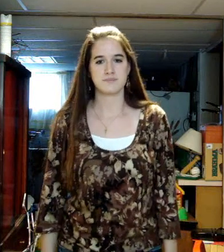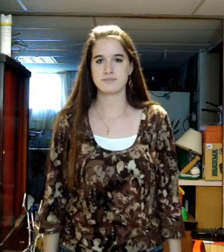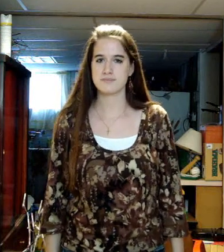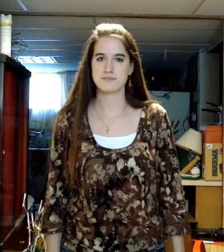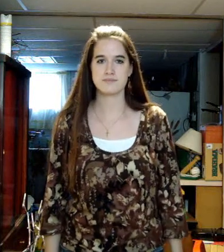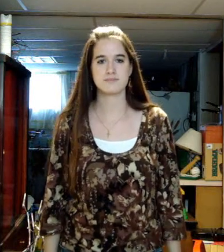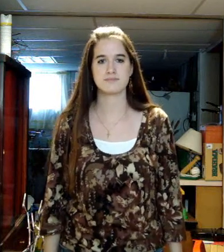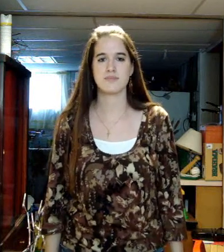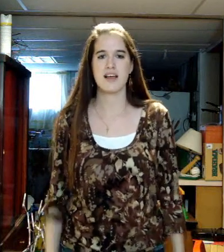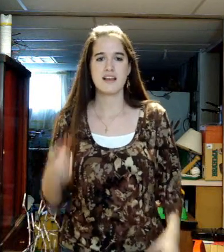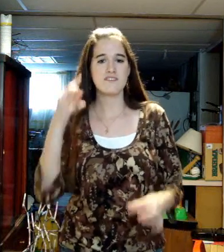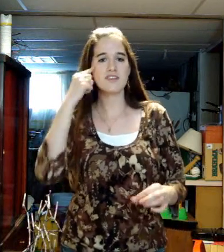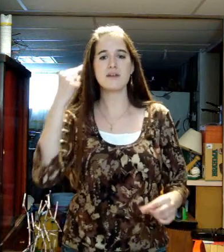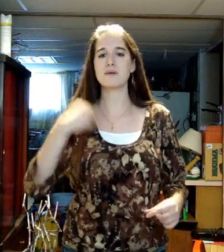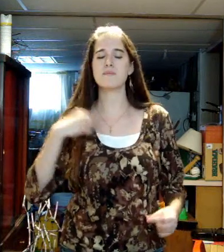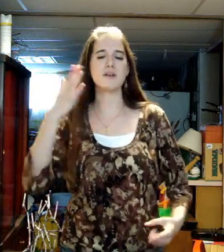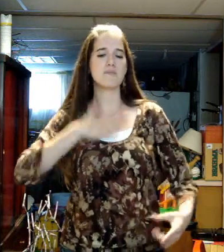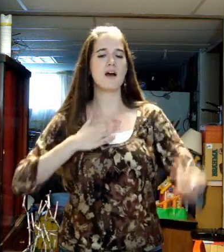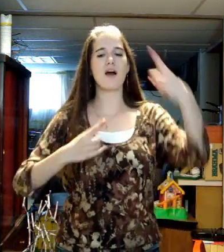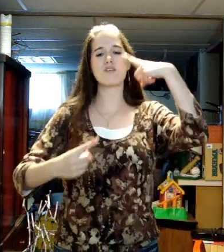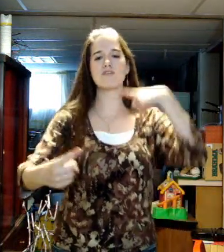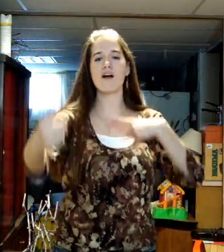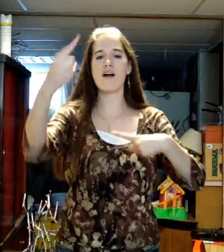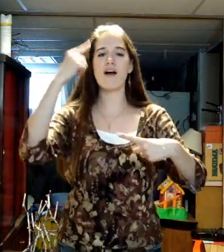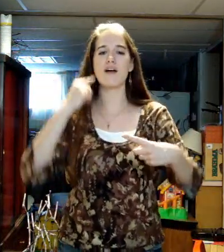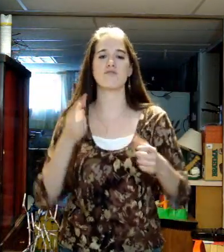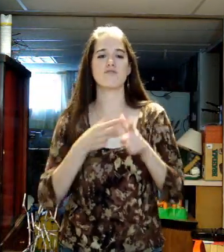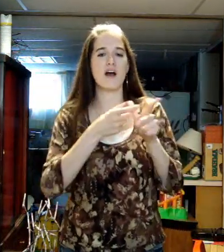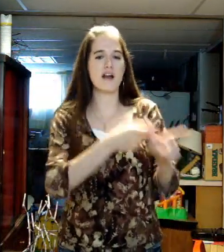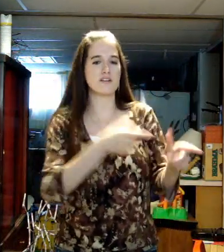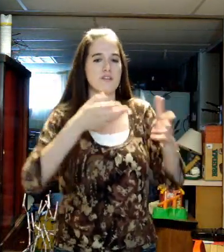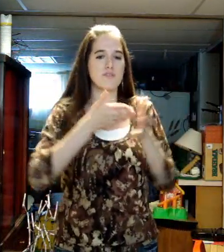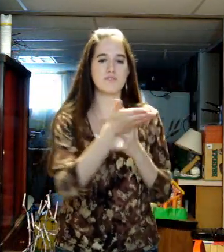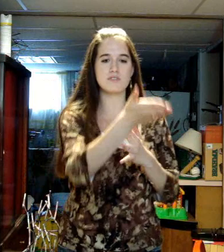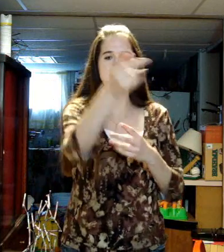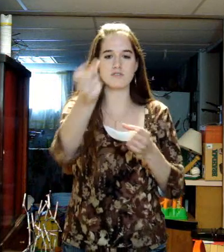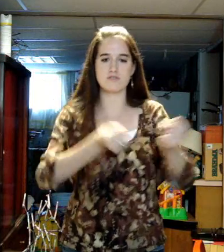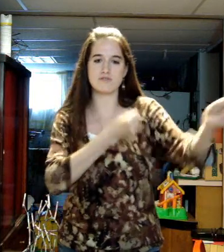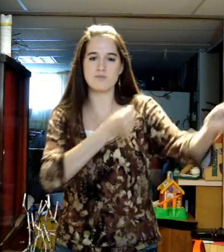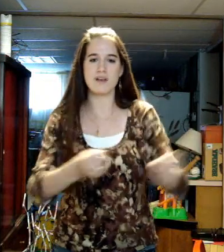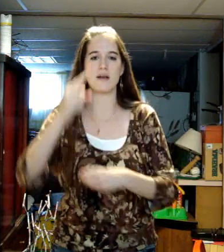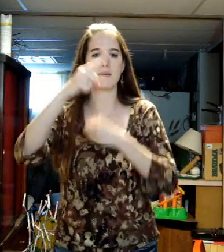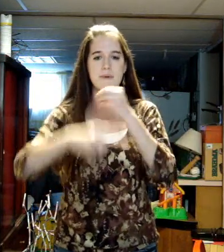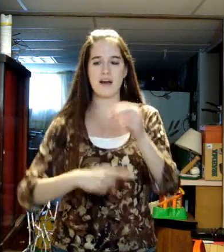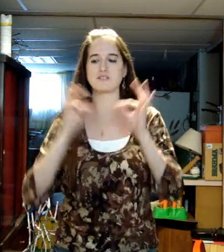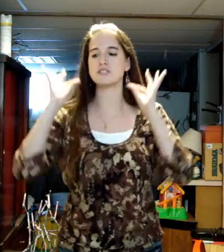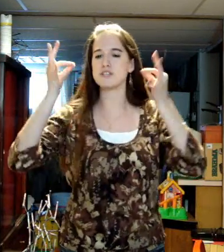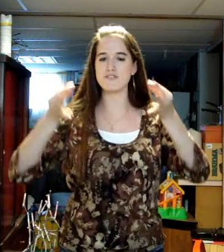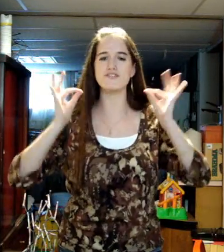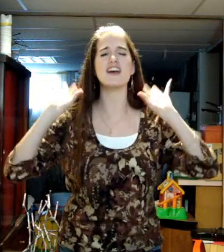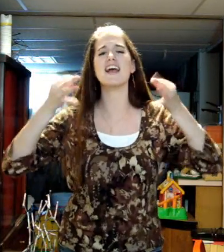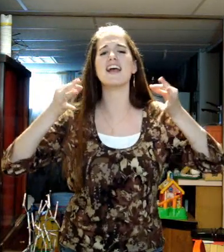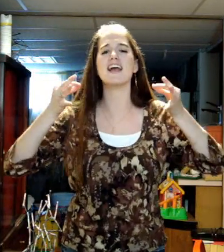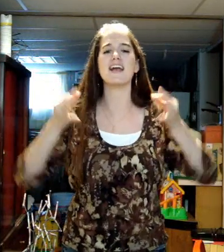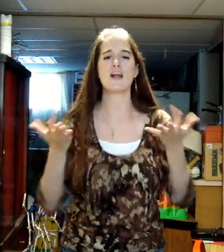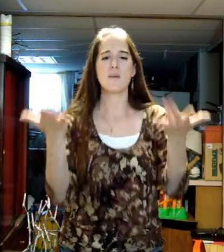If you hear my cries run through the streets I'm about to sleep Come around